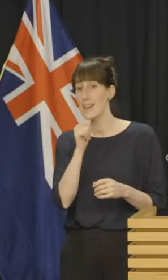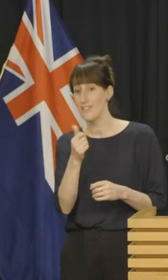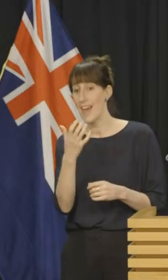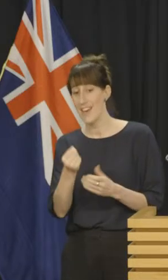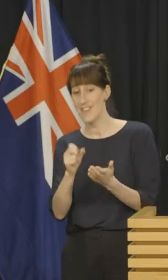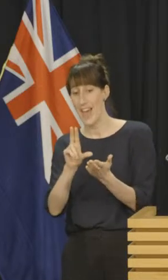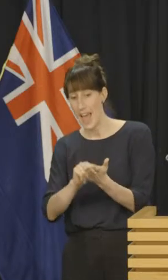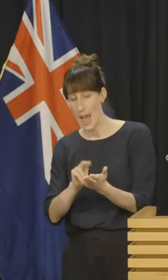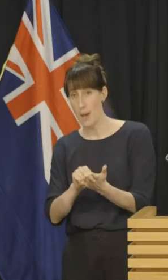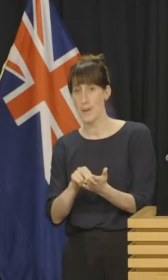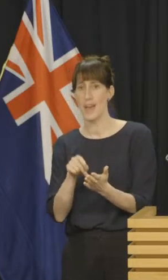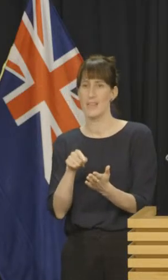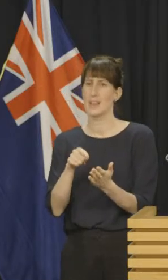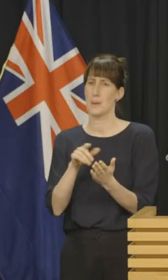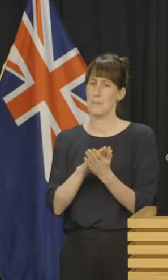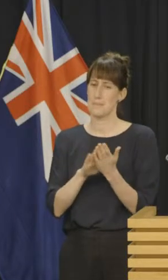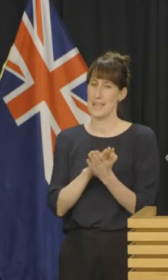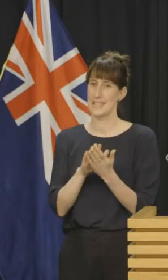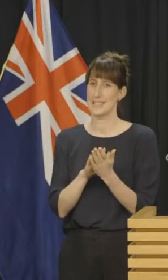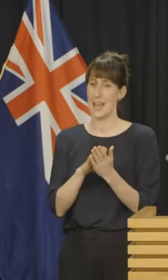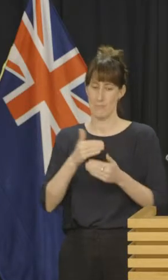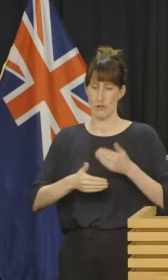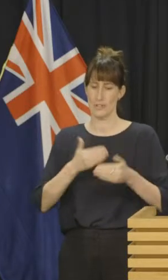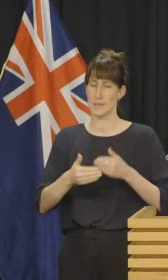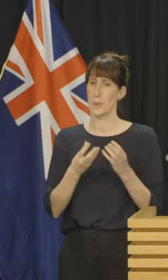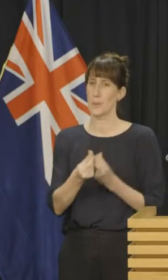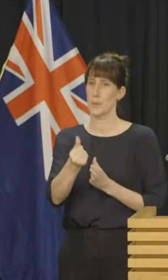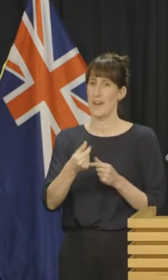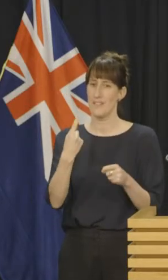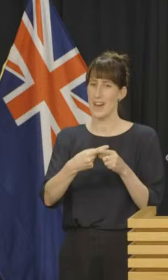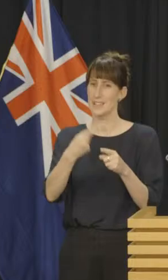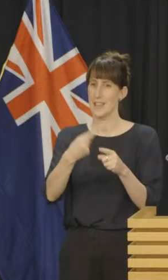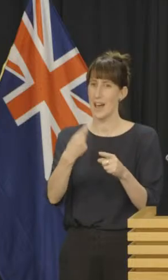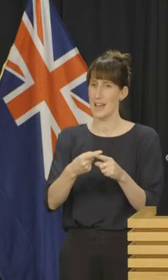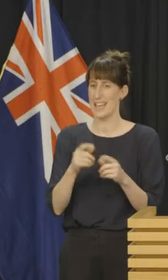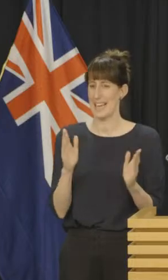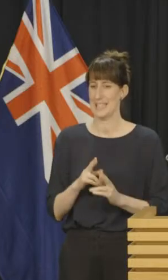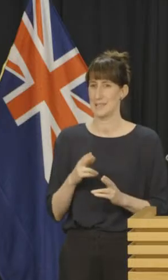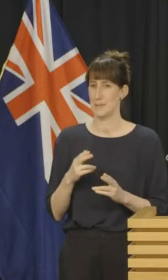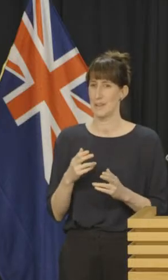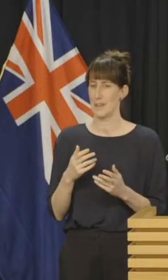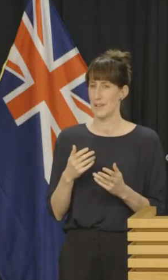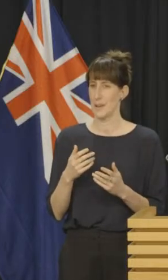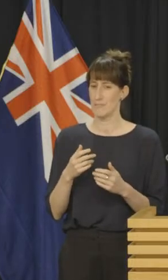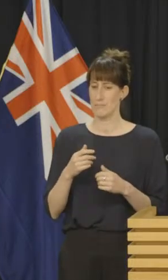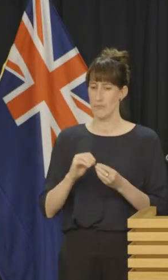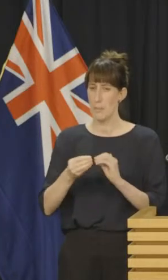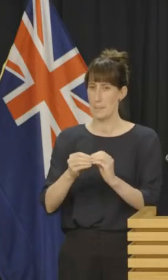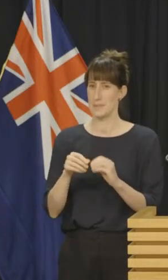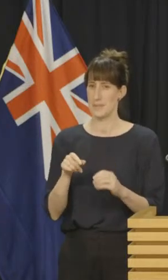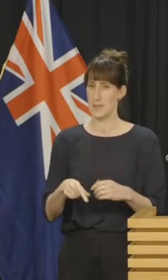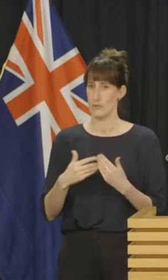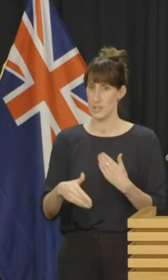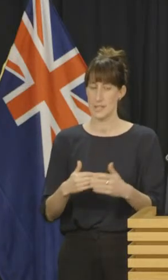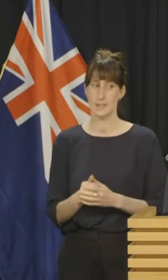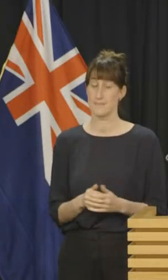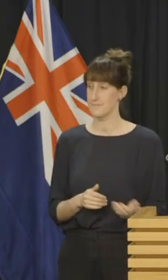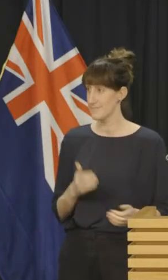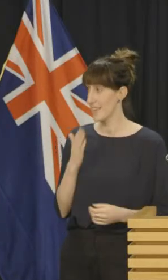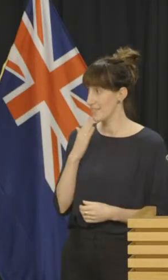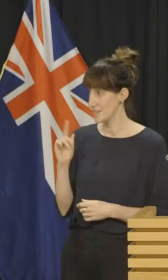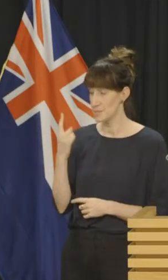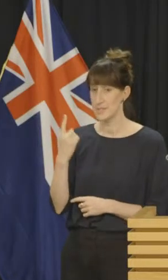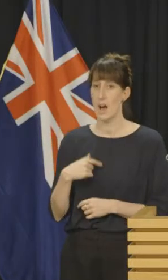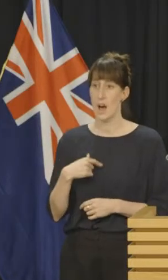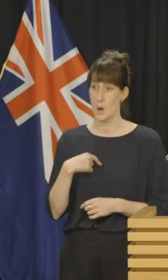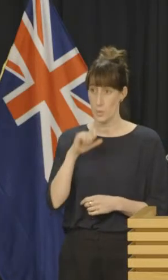contact tracing manual process much faster and much more painless. Thanks, Minister. I will take the opportunity to, first of all,